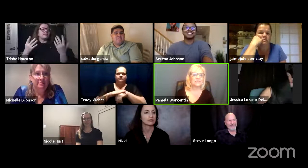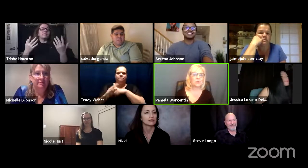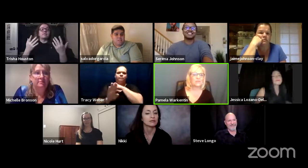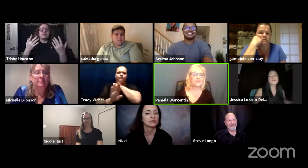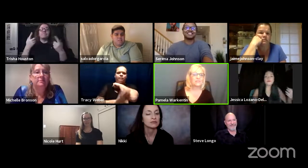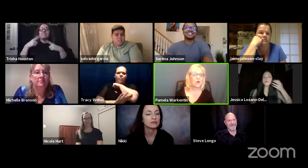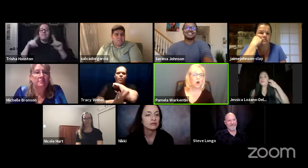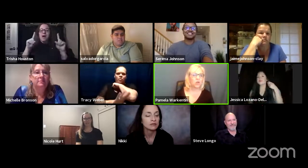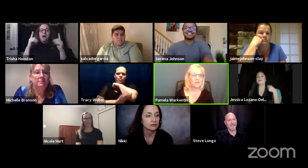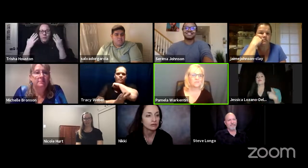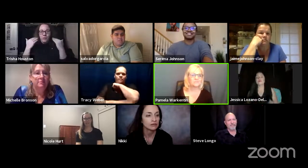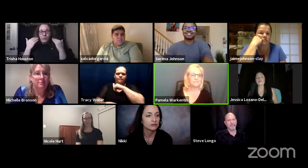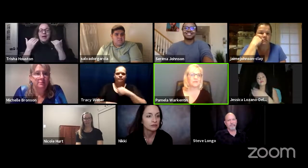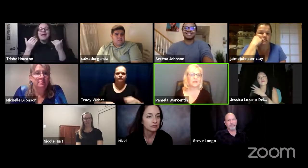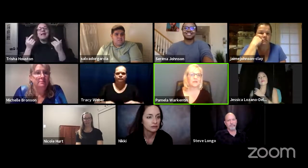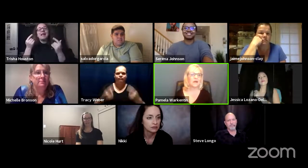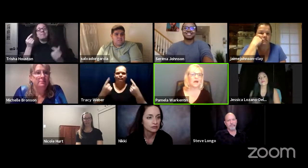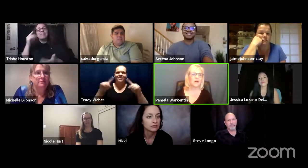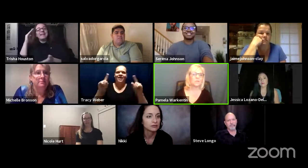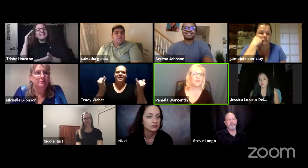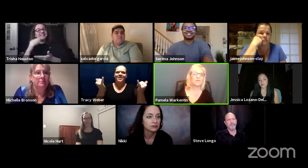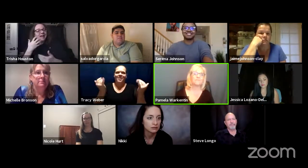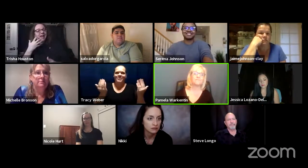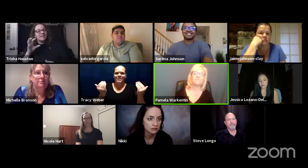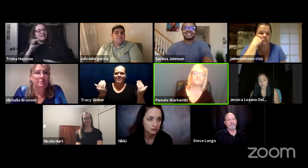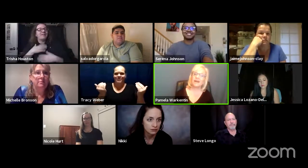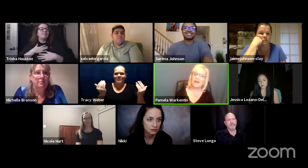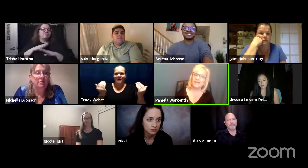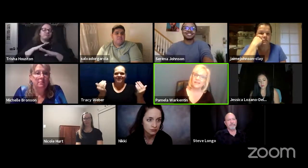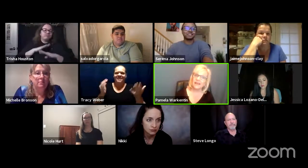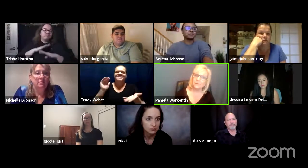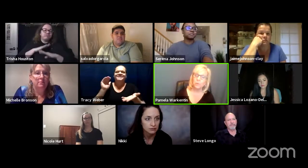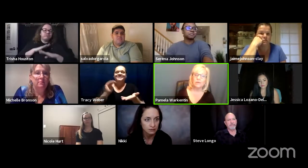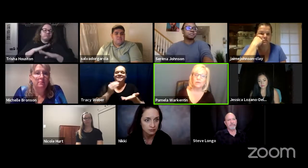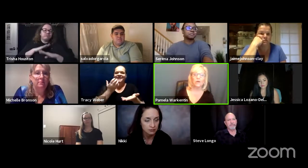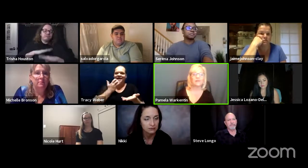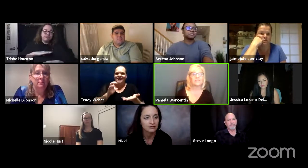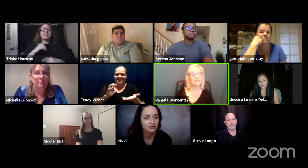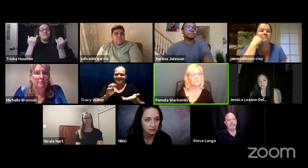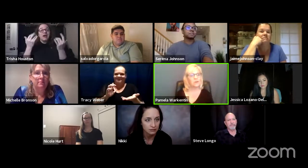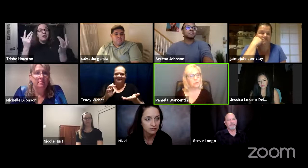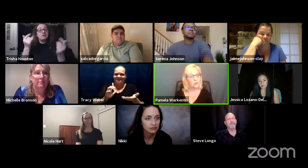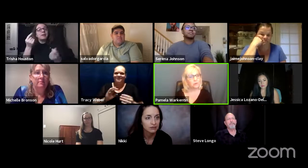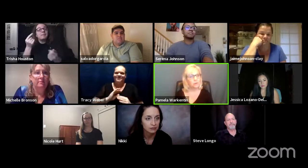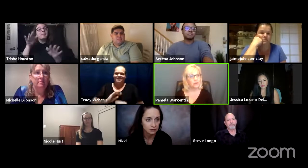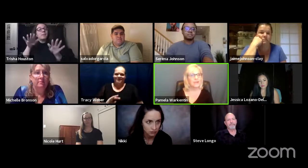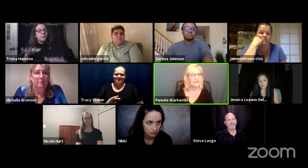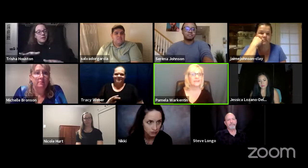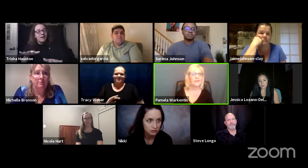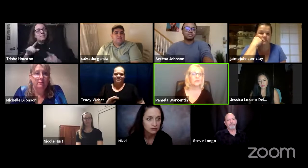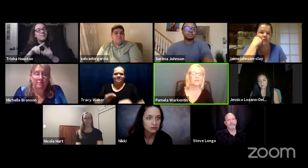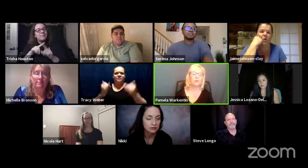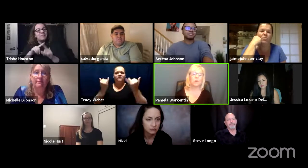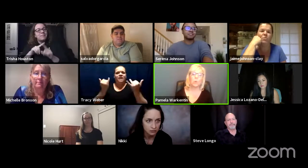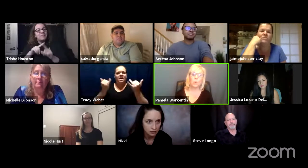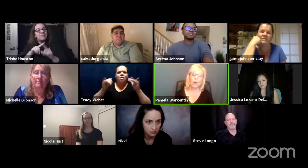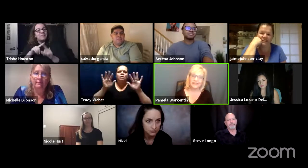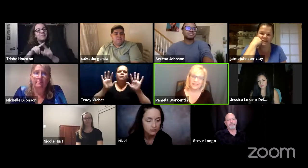So this fall, we are finally at a point where it's a little bit cooler. We're not dealing with quite the